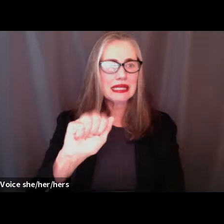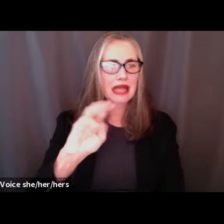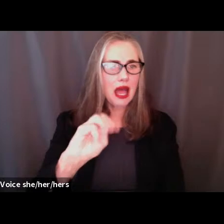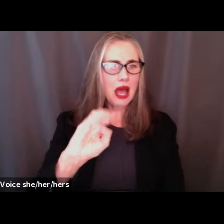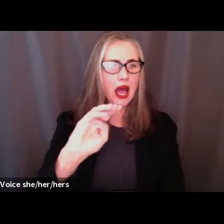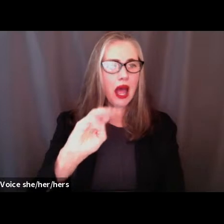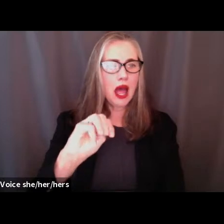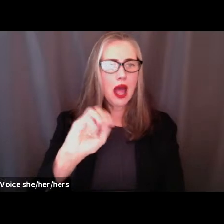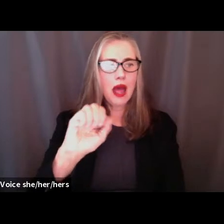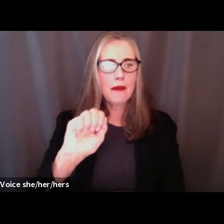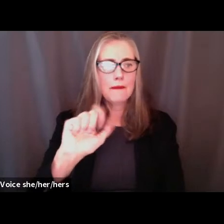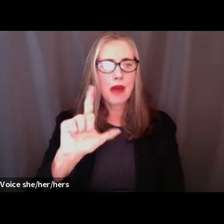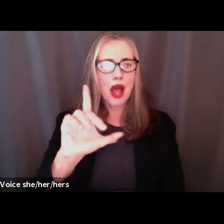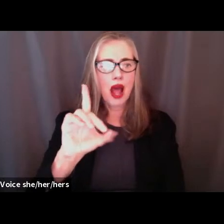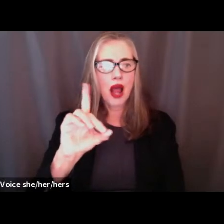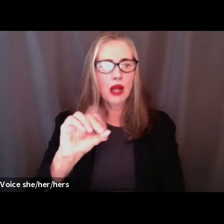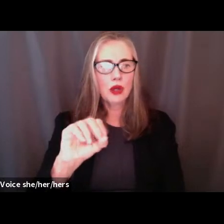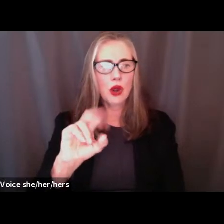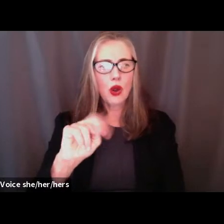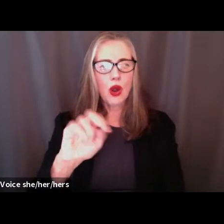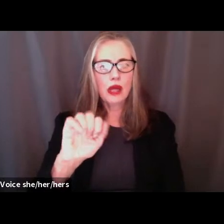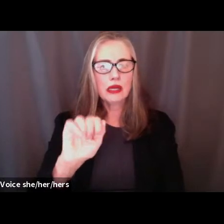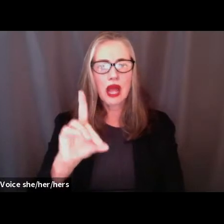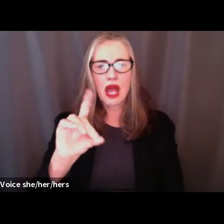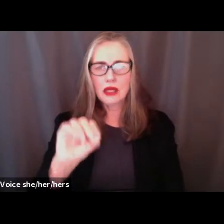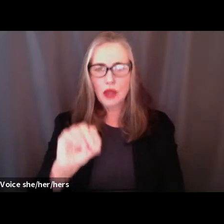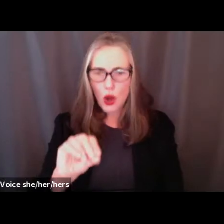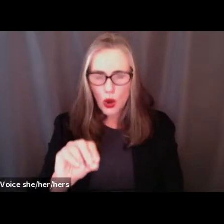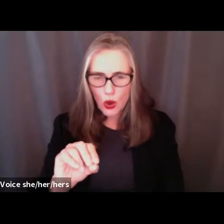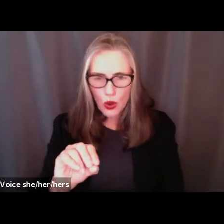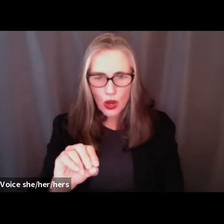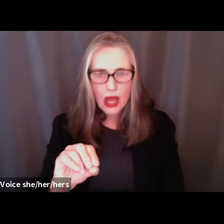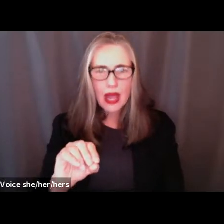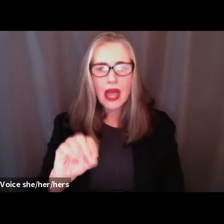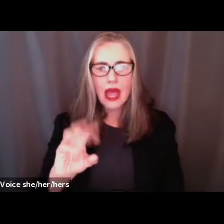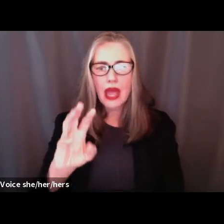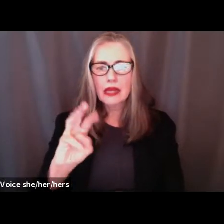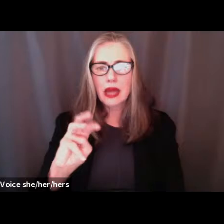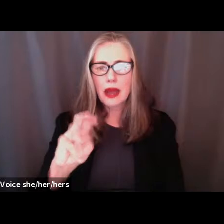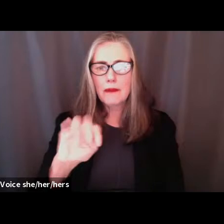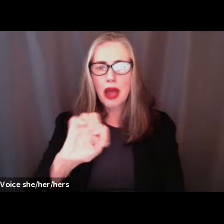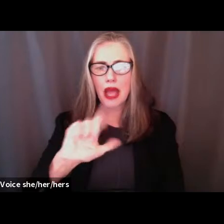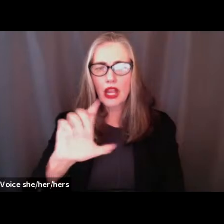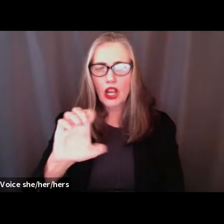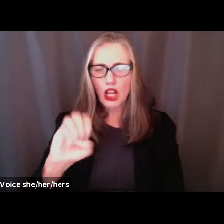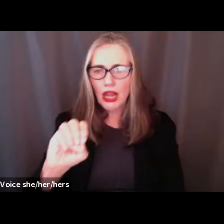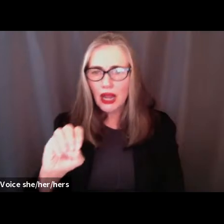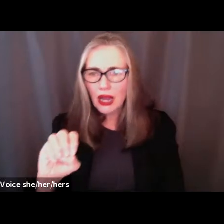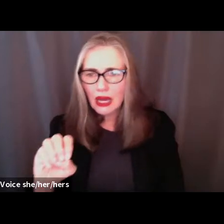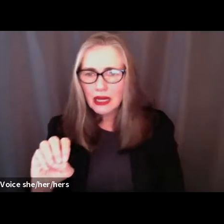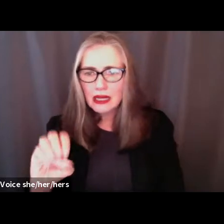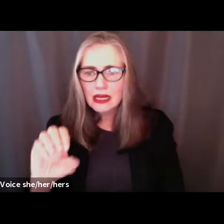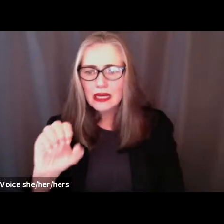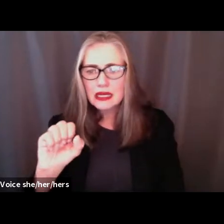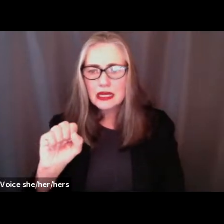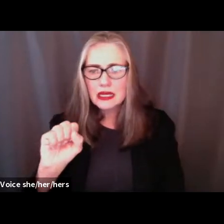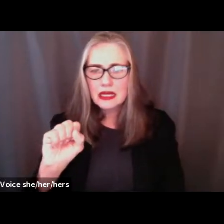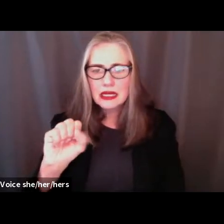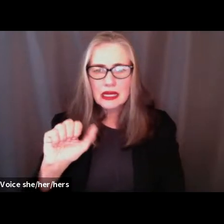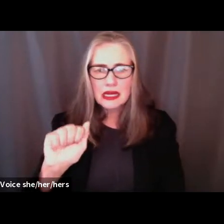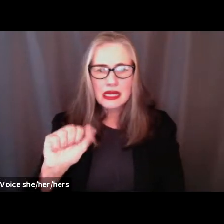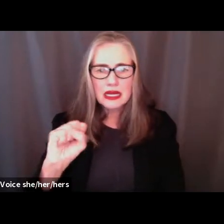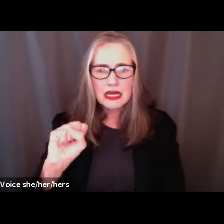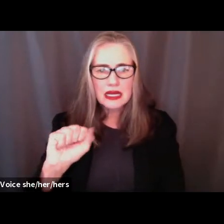Michael Saunders. And again, we're only taking the first 3, but we take 5 names in case there are issues. Okay,